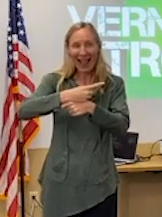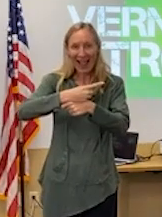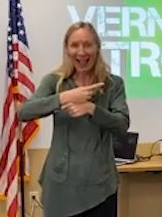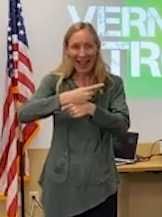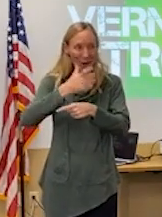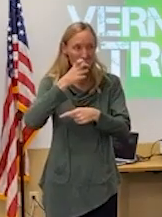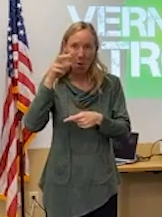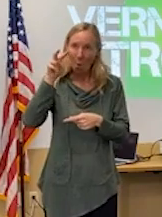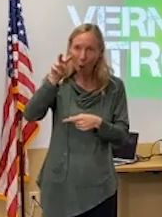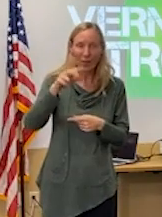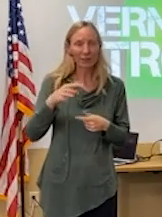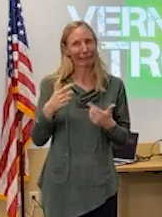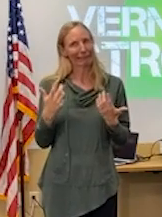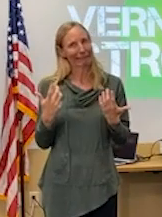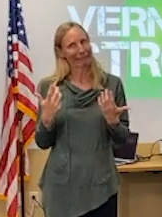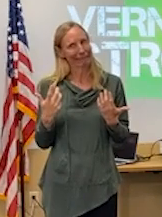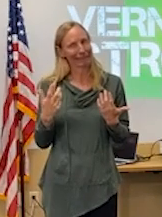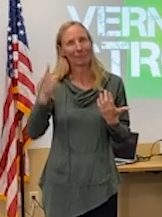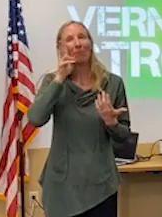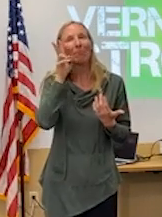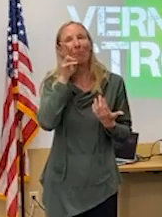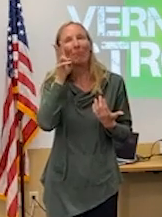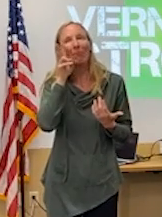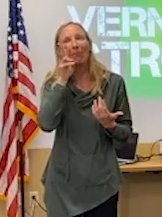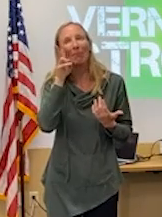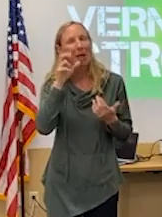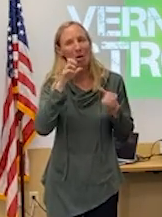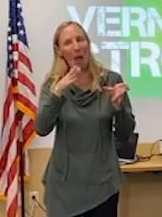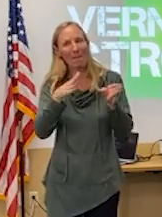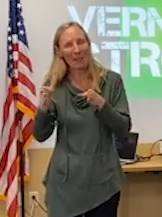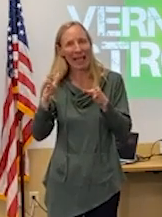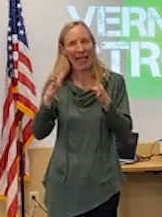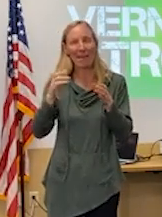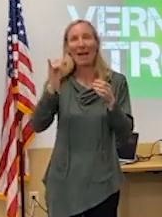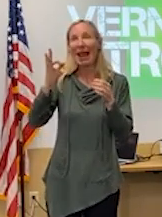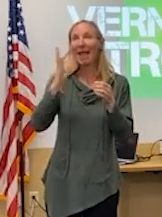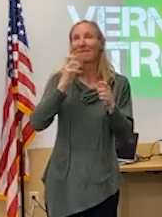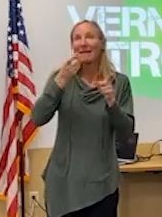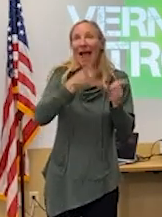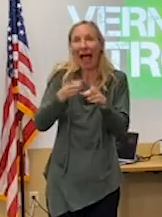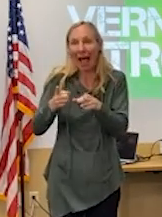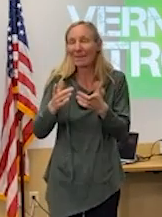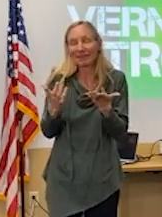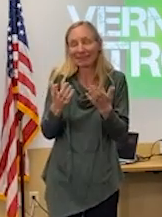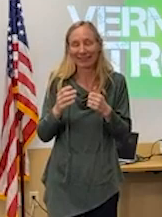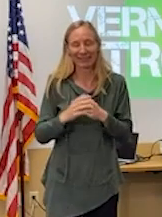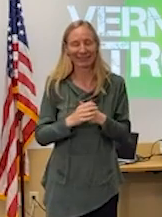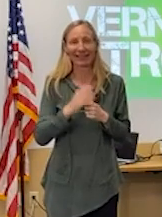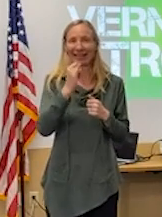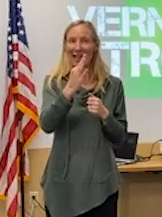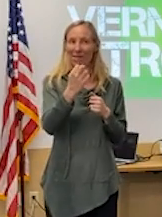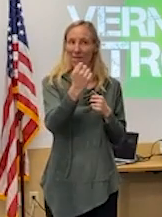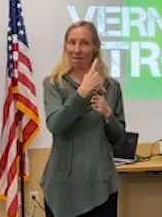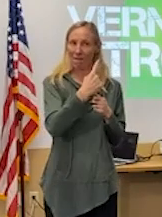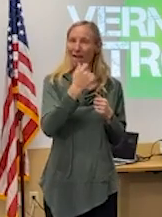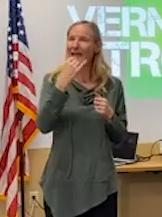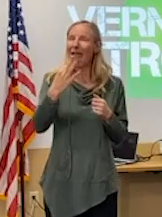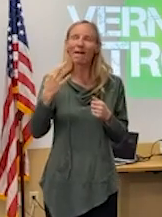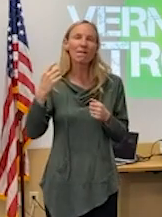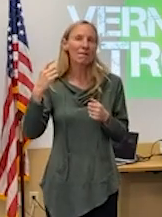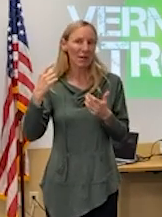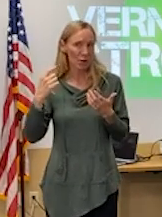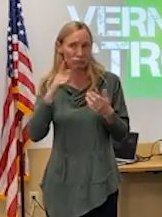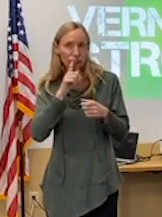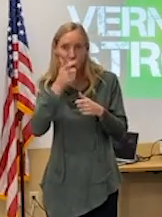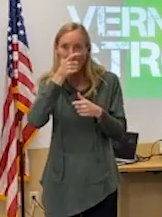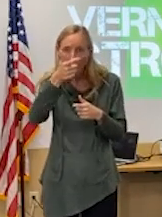My day and night isn't planned around that event, but we'll see what happens. If you were to, what would you hope to hear, from some of